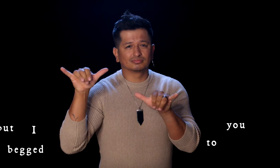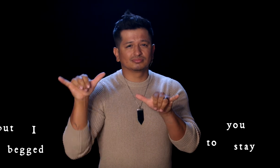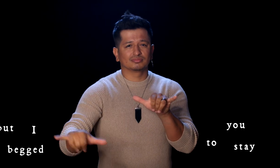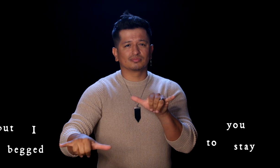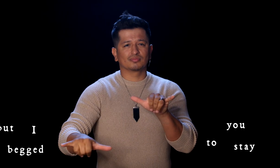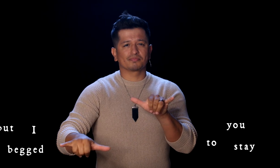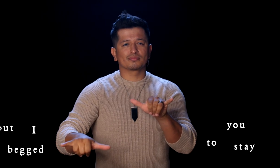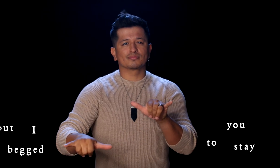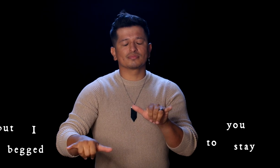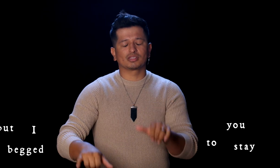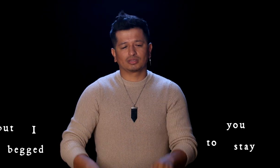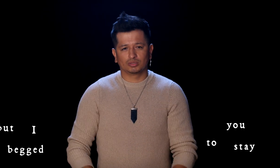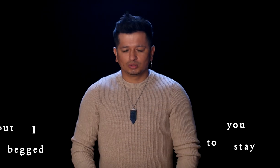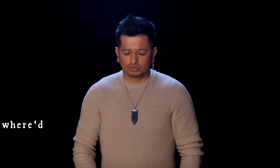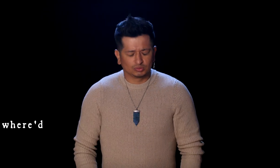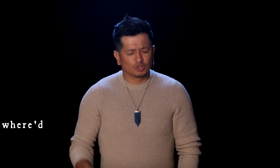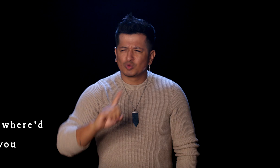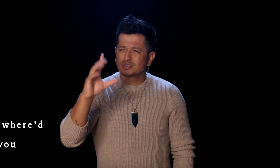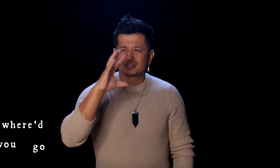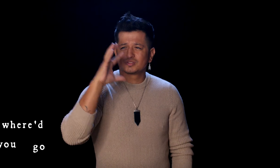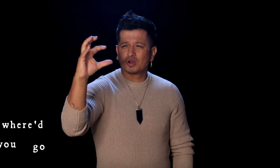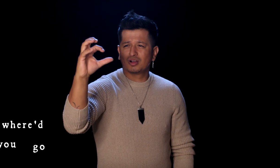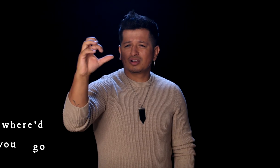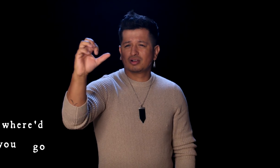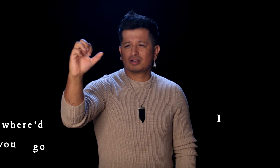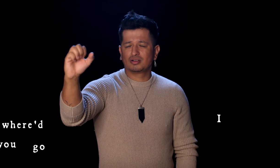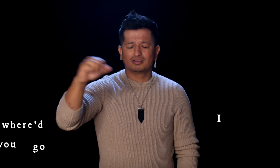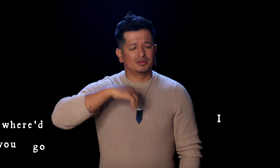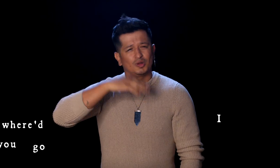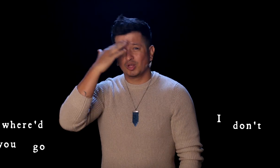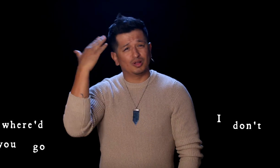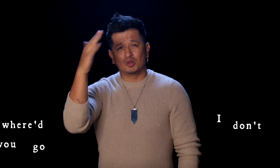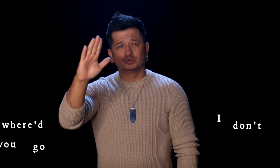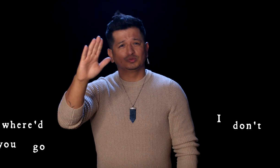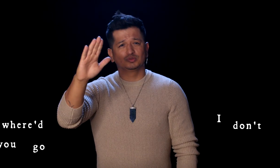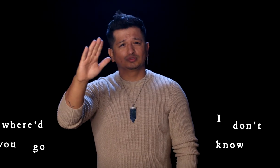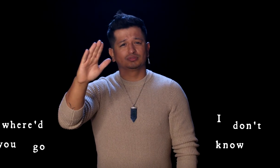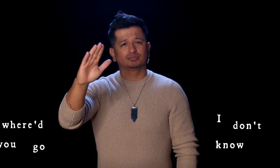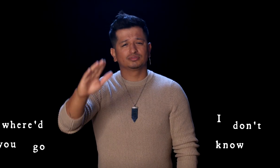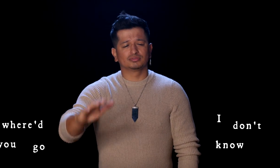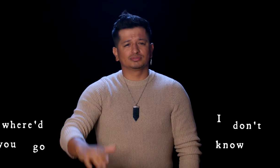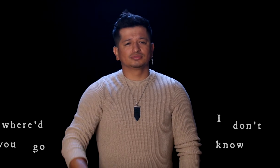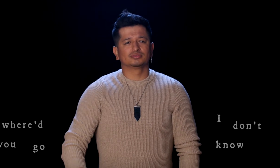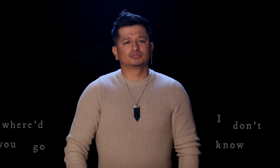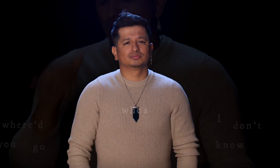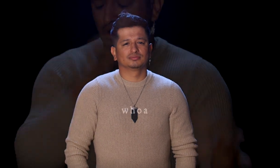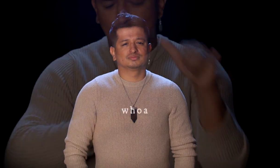to stay Where'd you go? Oh, I don't know